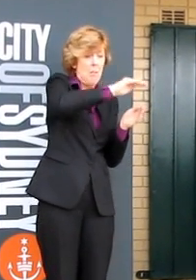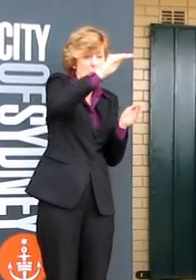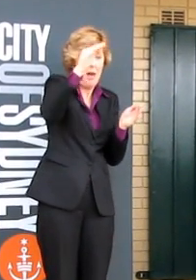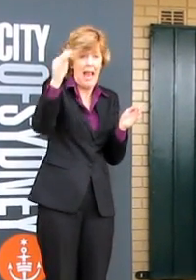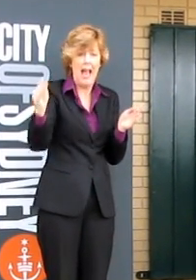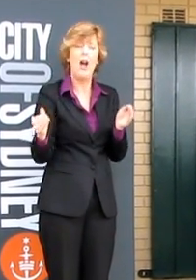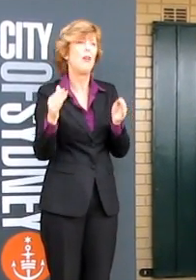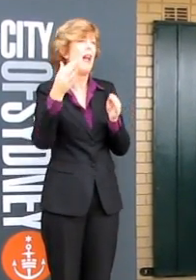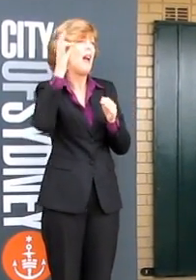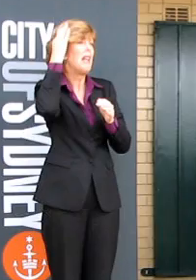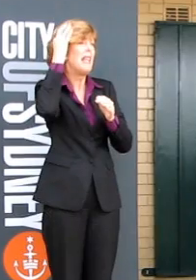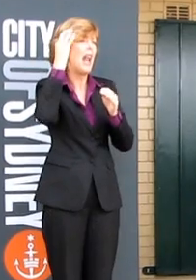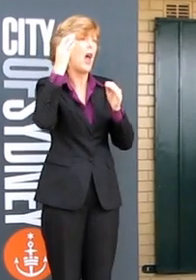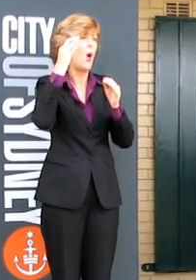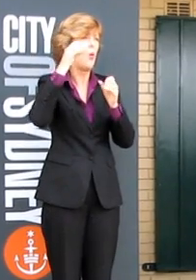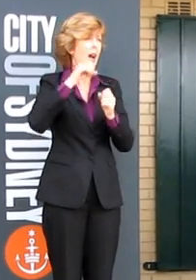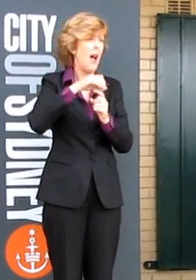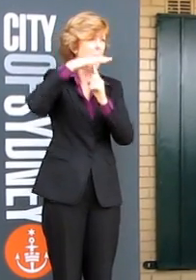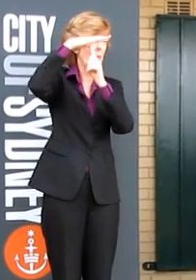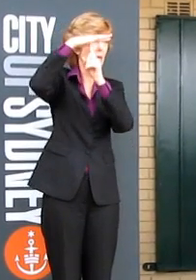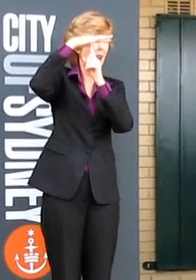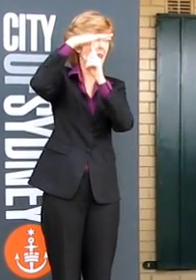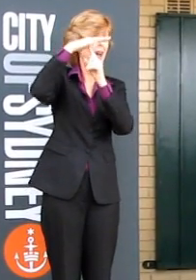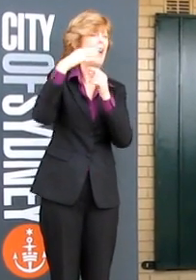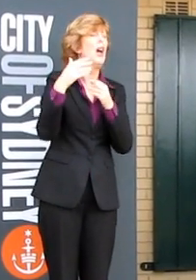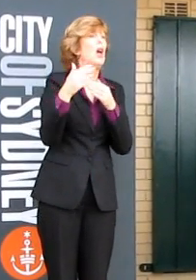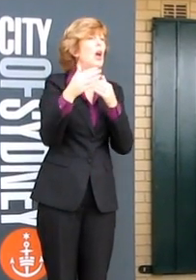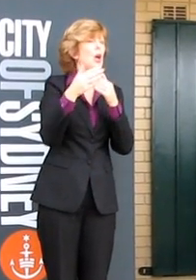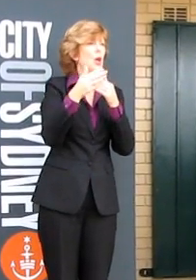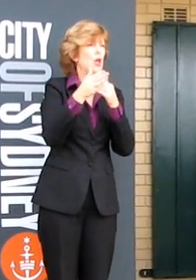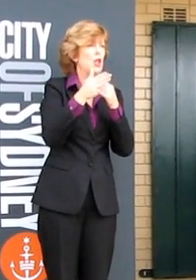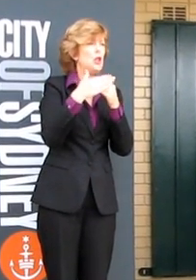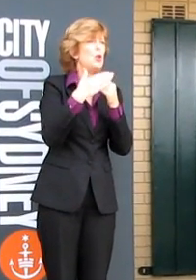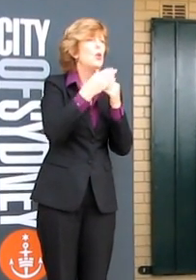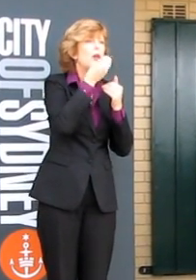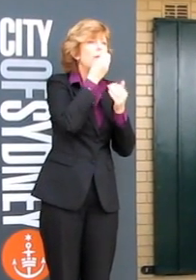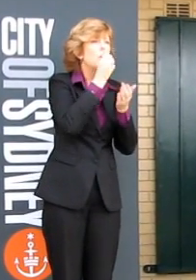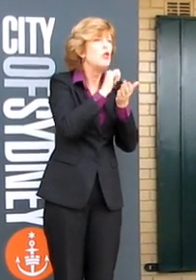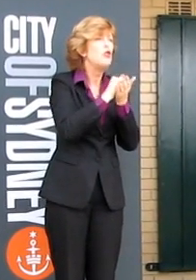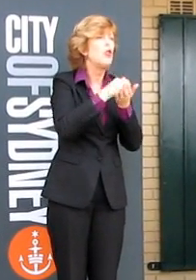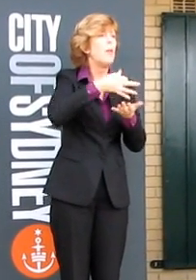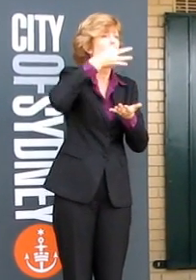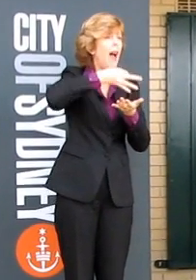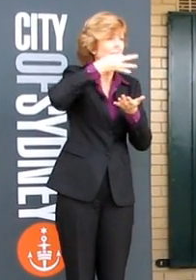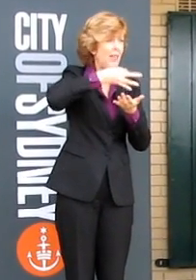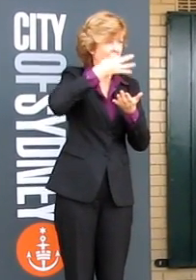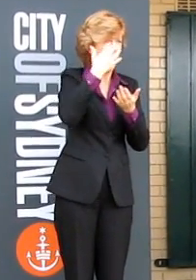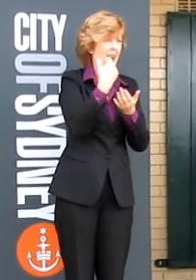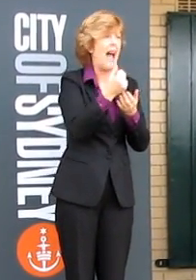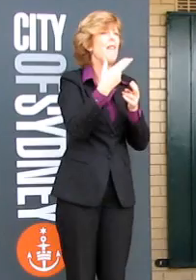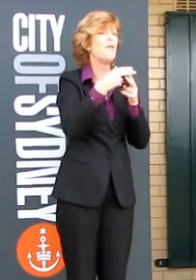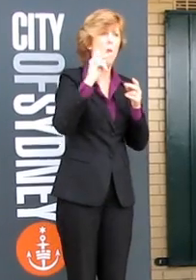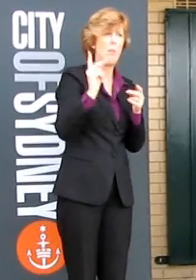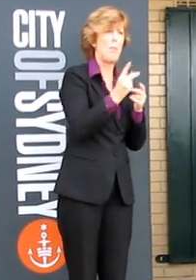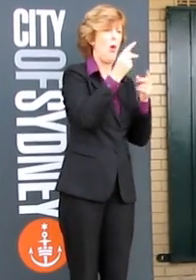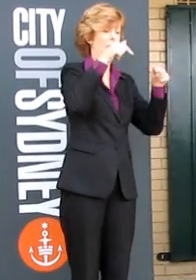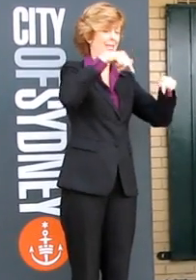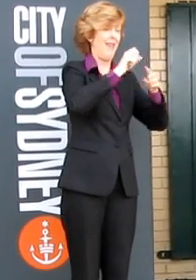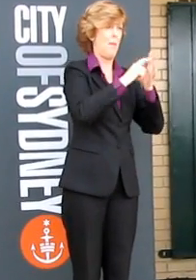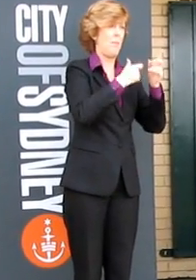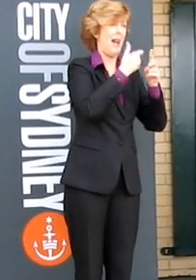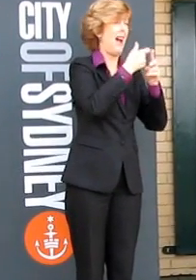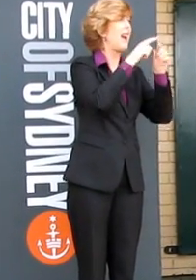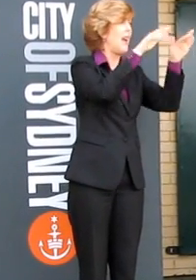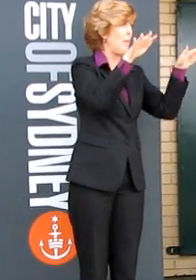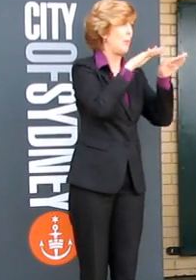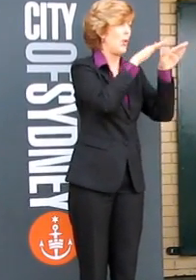new kiosk, and that'll service both the pool and the park users. I've talked about the mobile meadows up